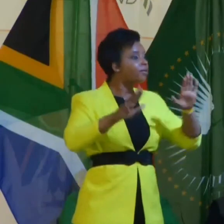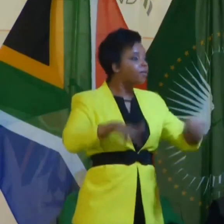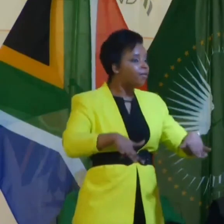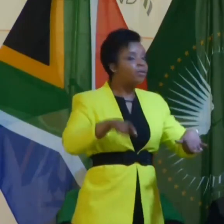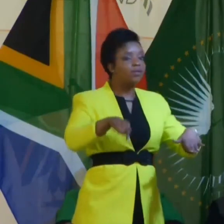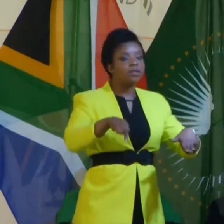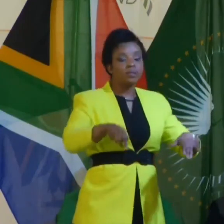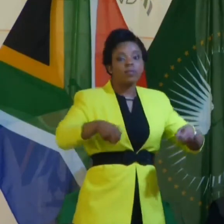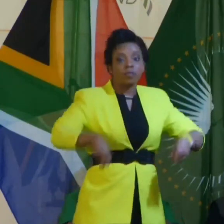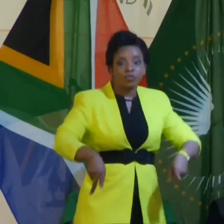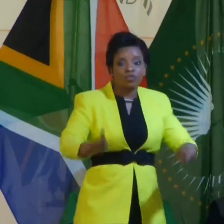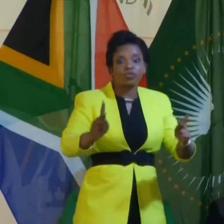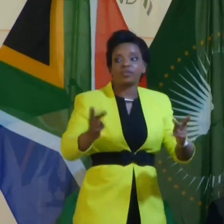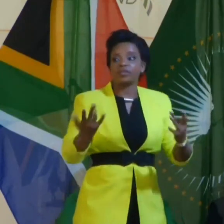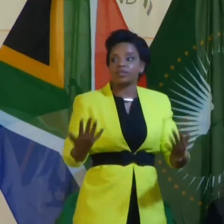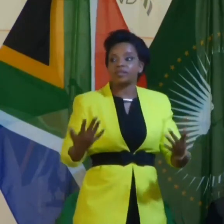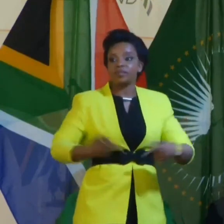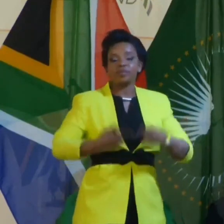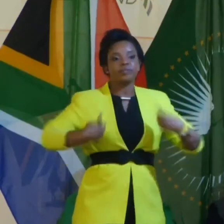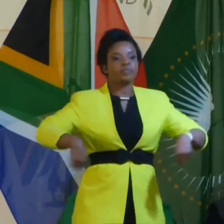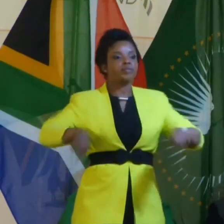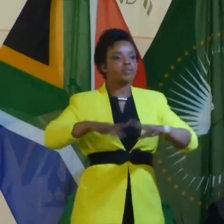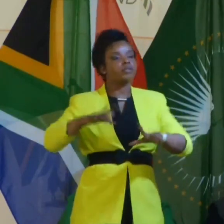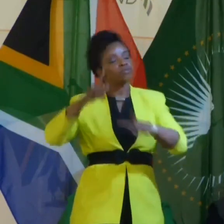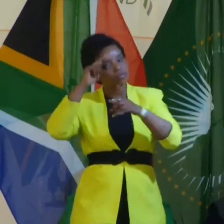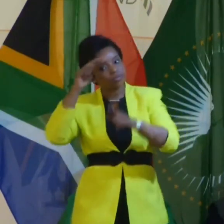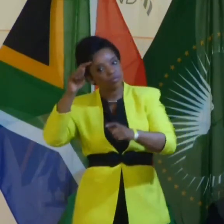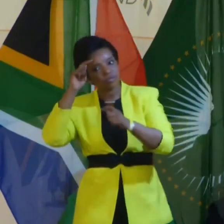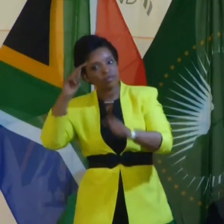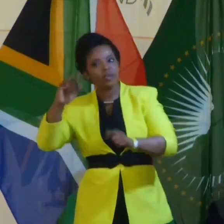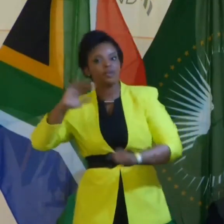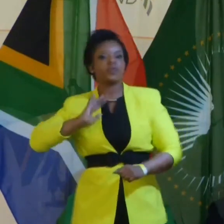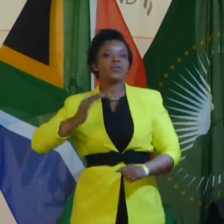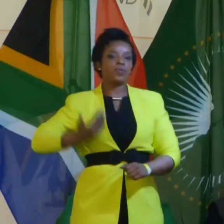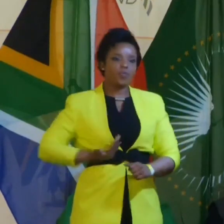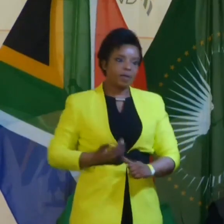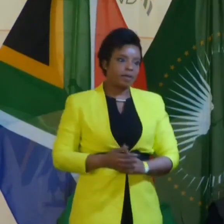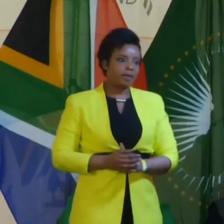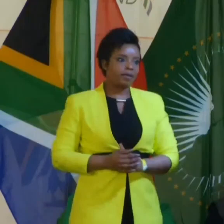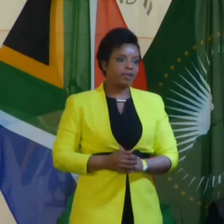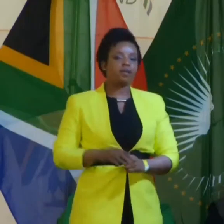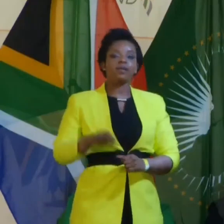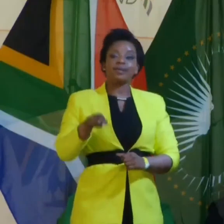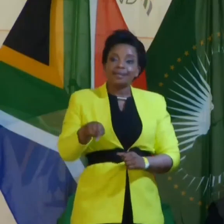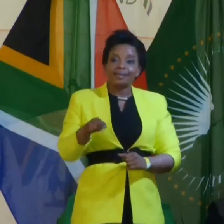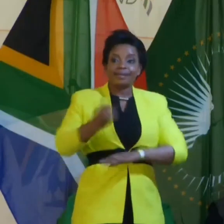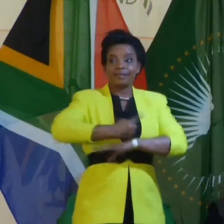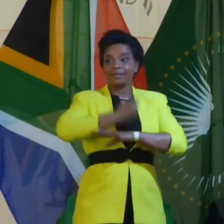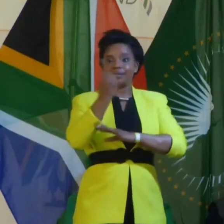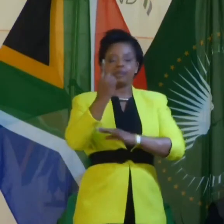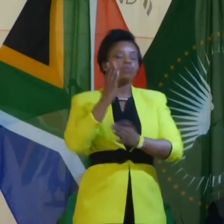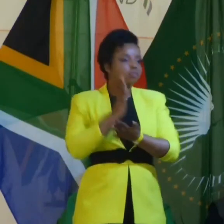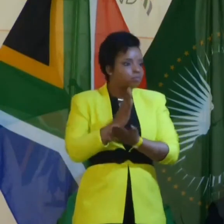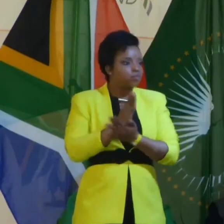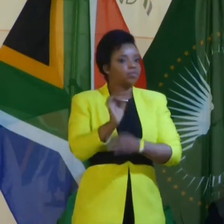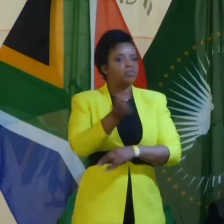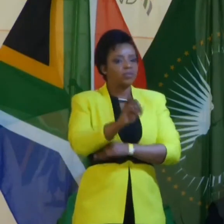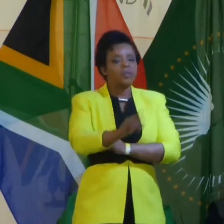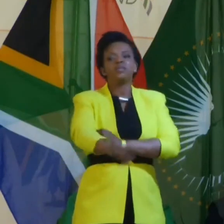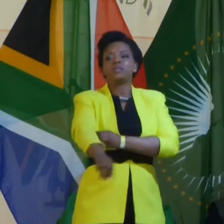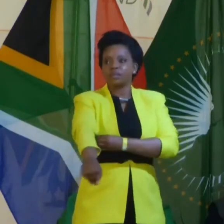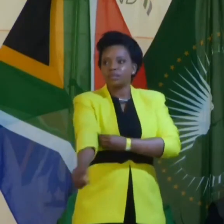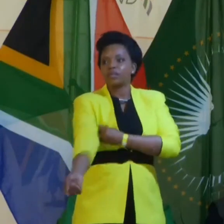opportunity for us just to acknowledge women. It's an affirmation that will empower women. It's